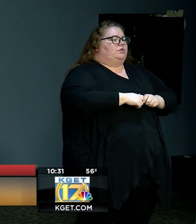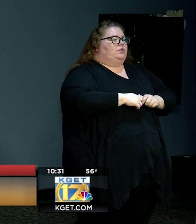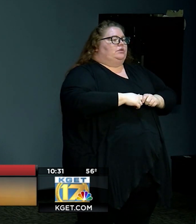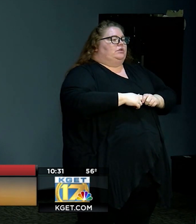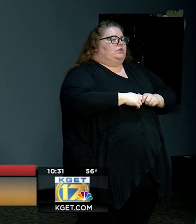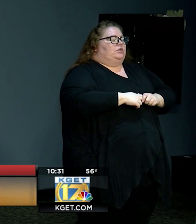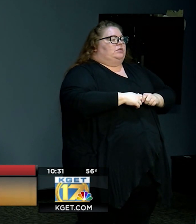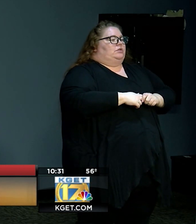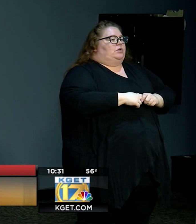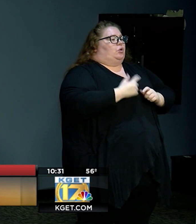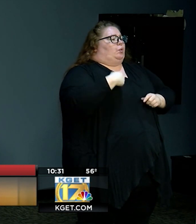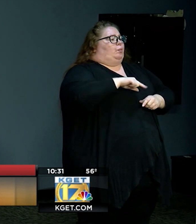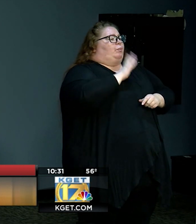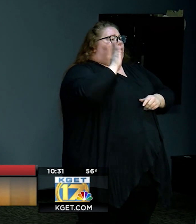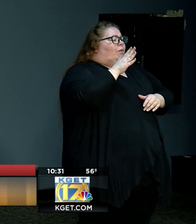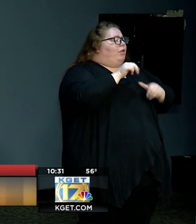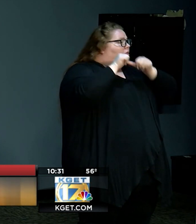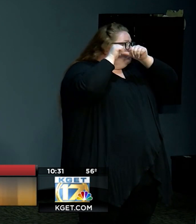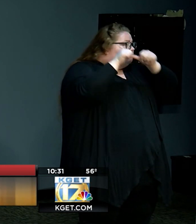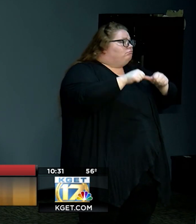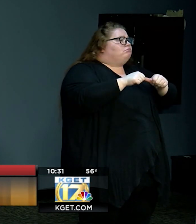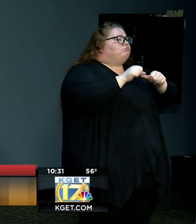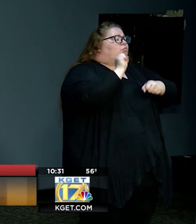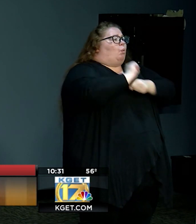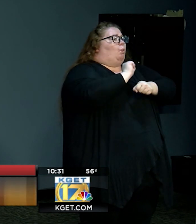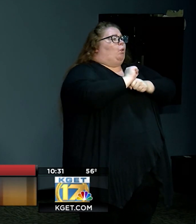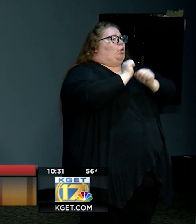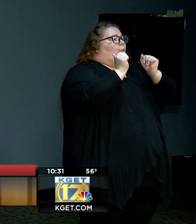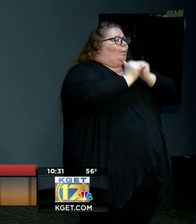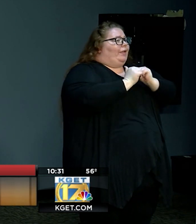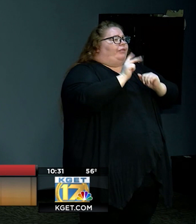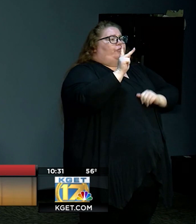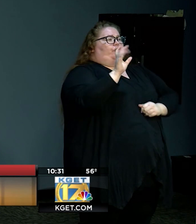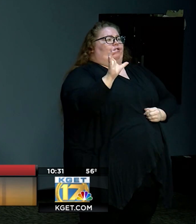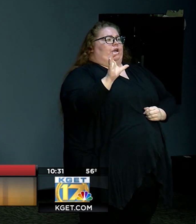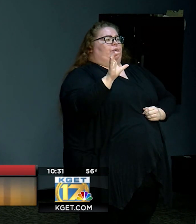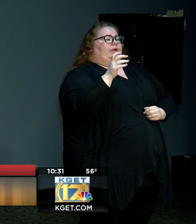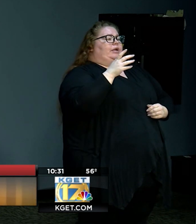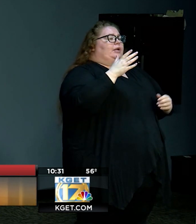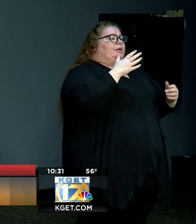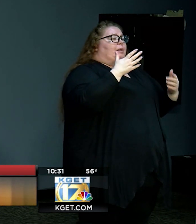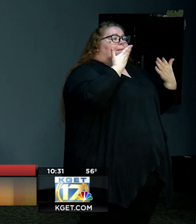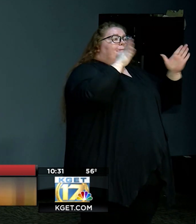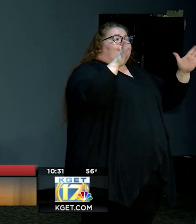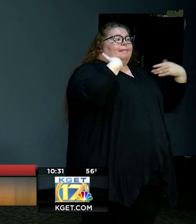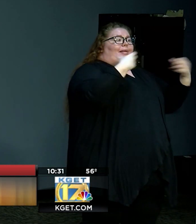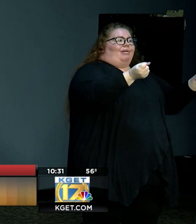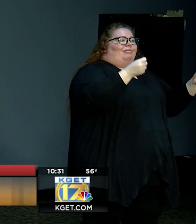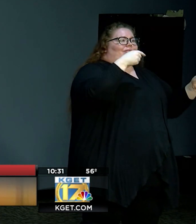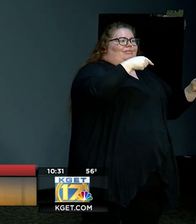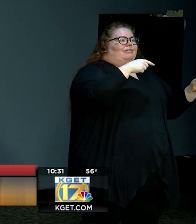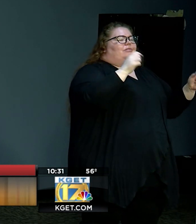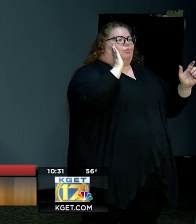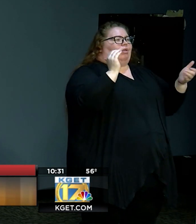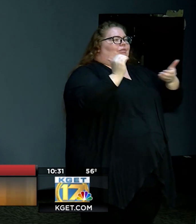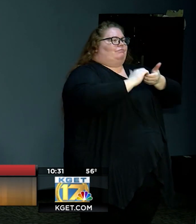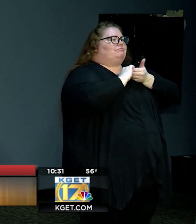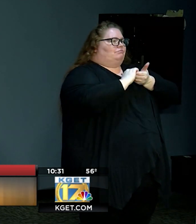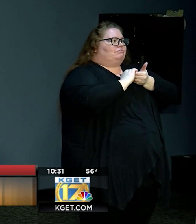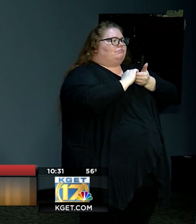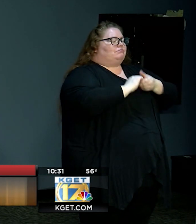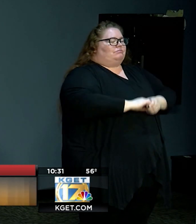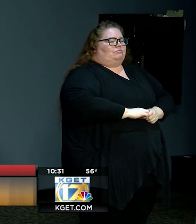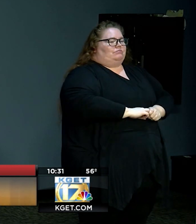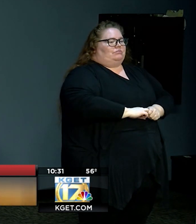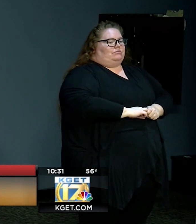and will continue to work very closely with Kern County and with public health on this challenge. I